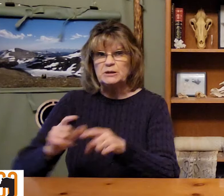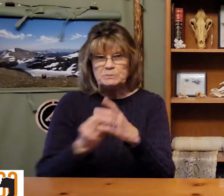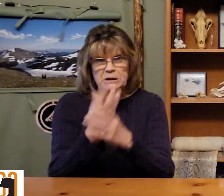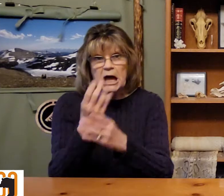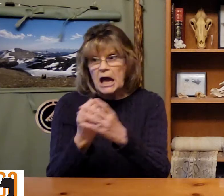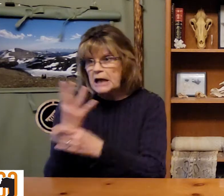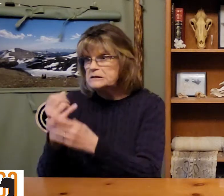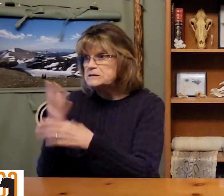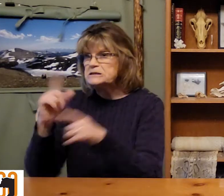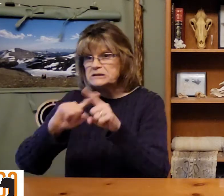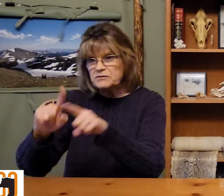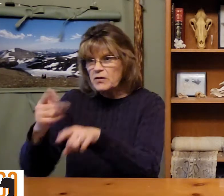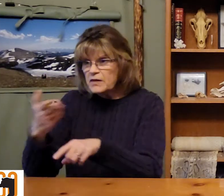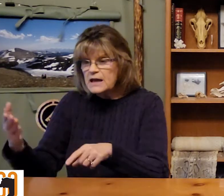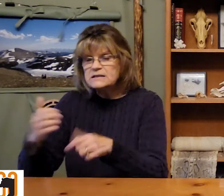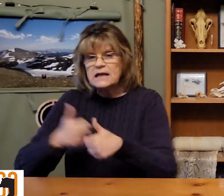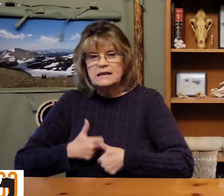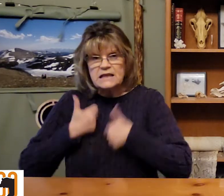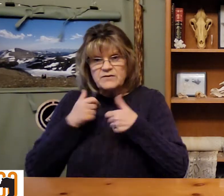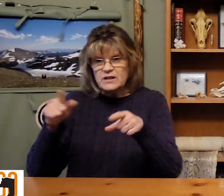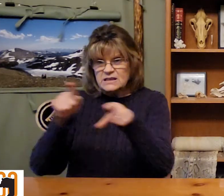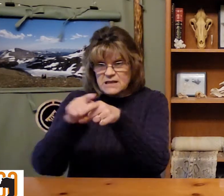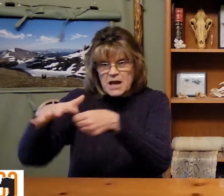certain habitat.